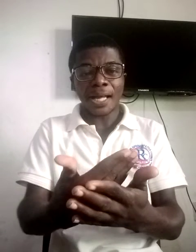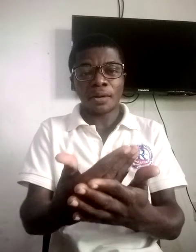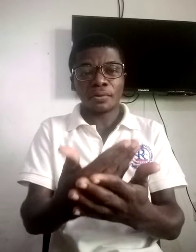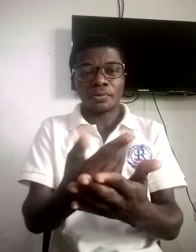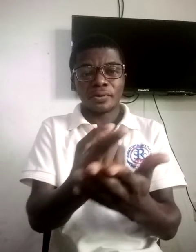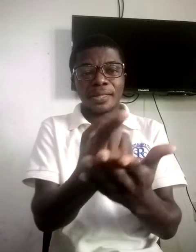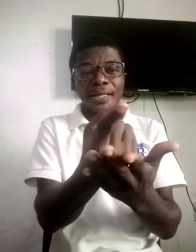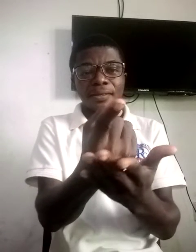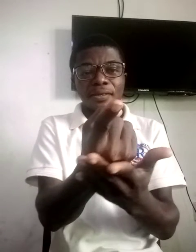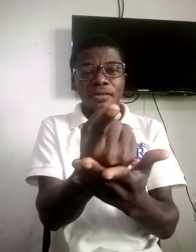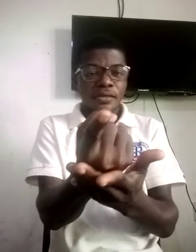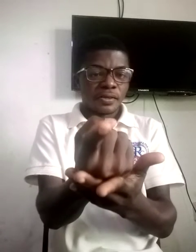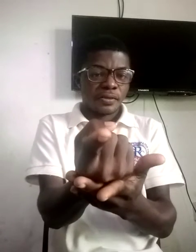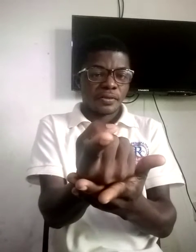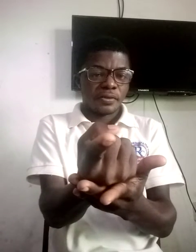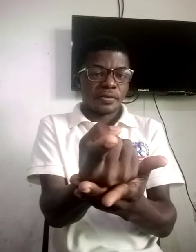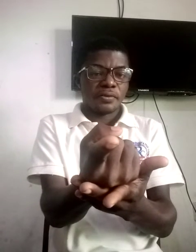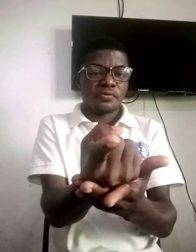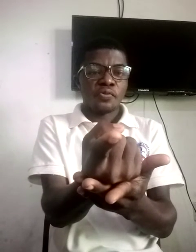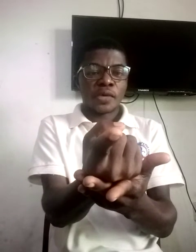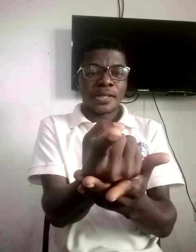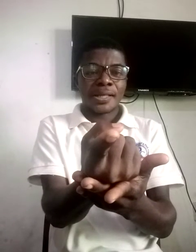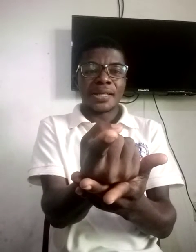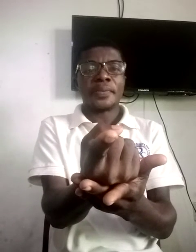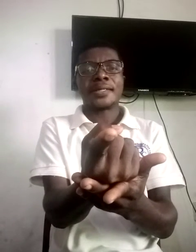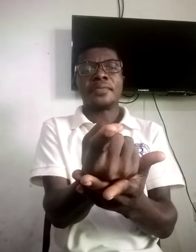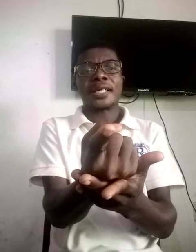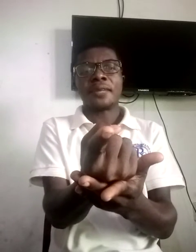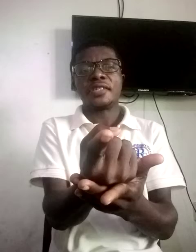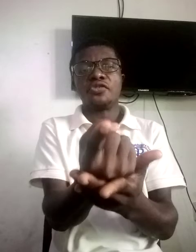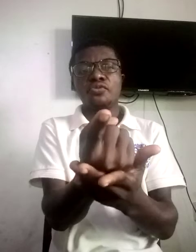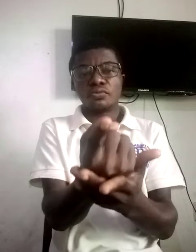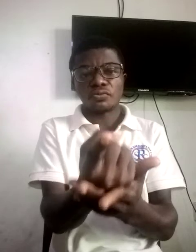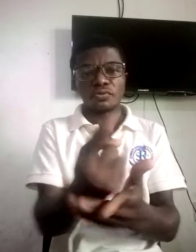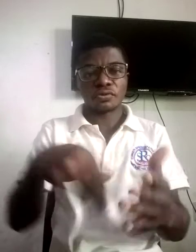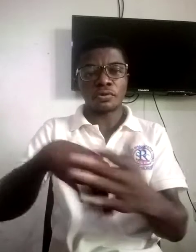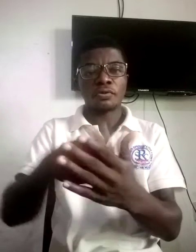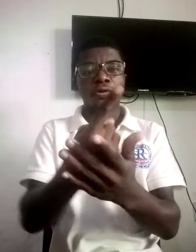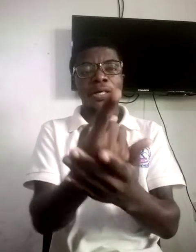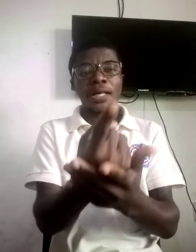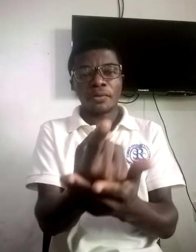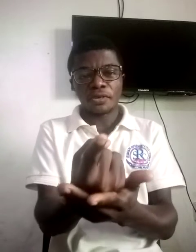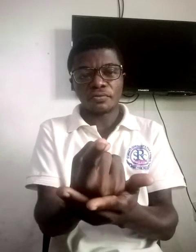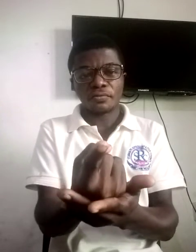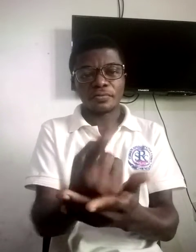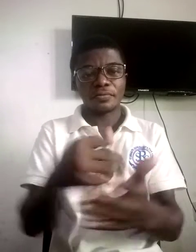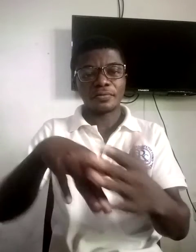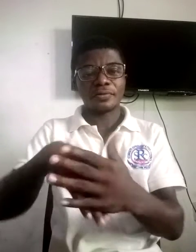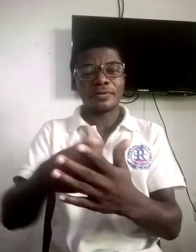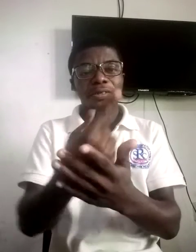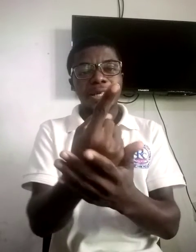how, then you pointing at the person becomes the you. So how are you? How